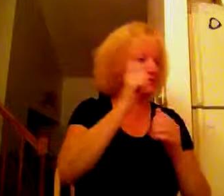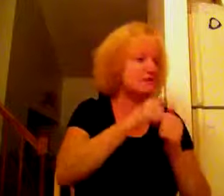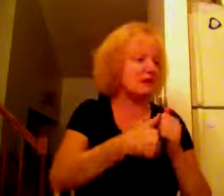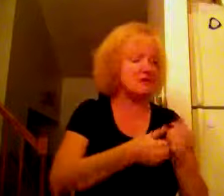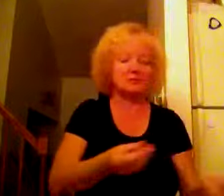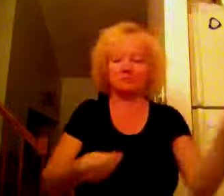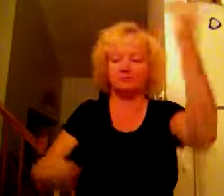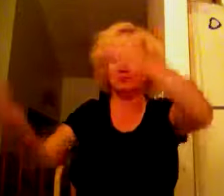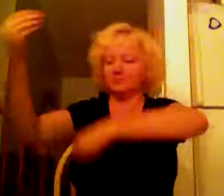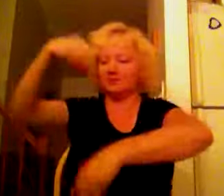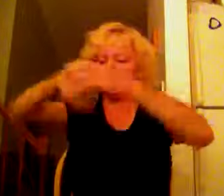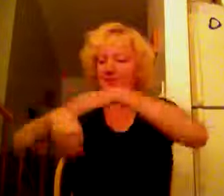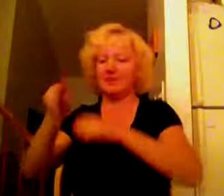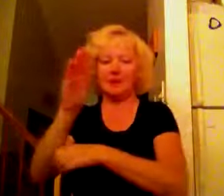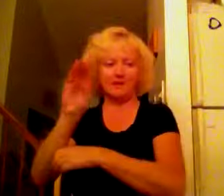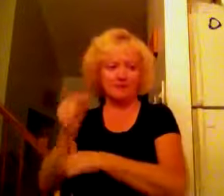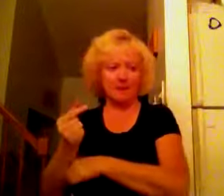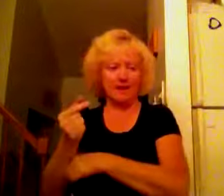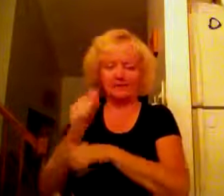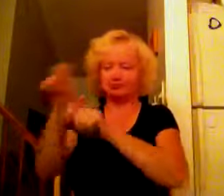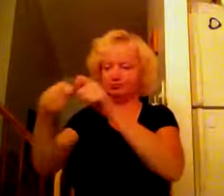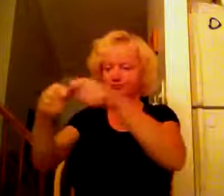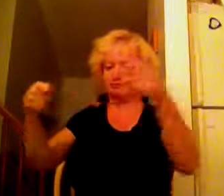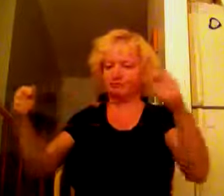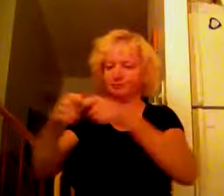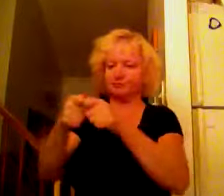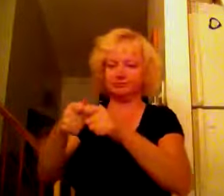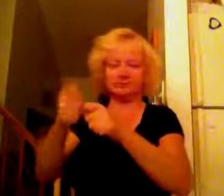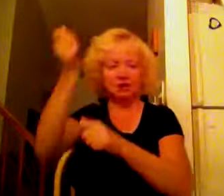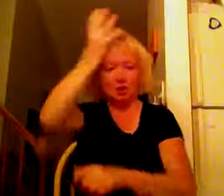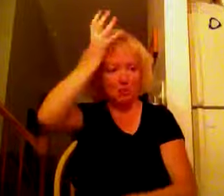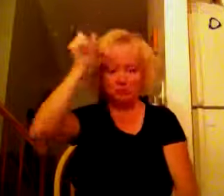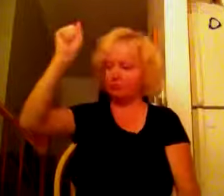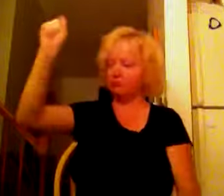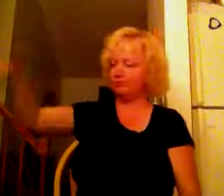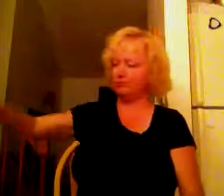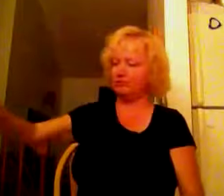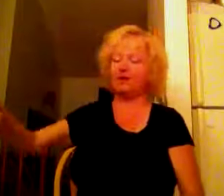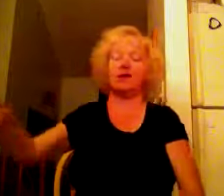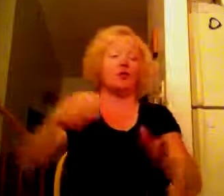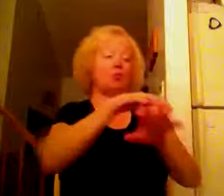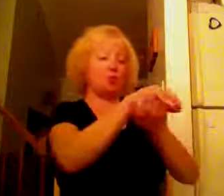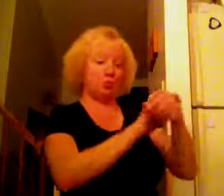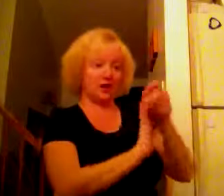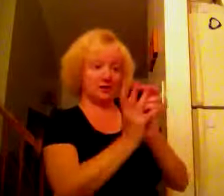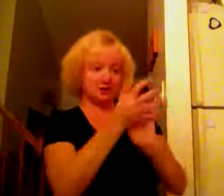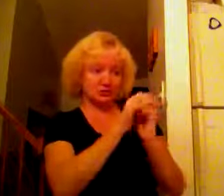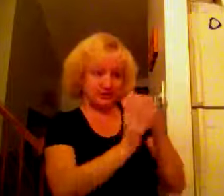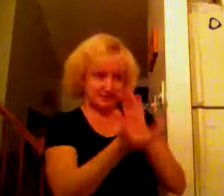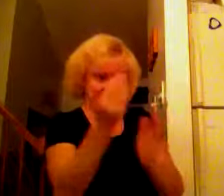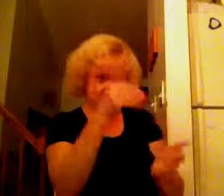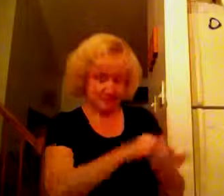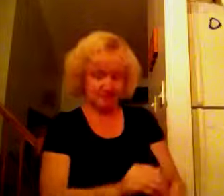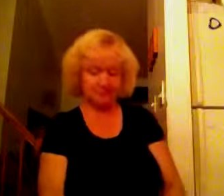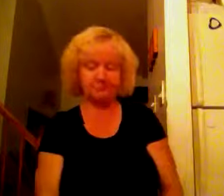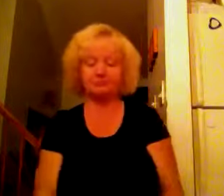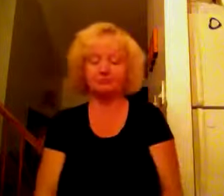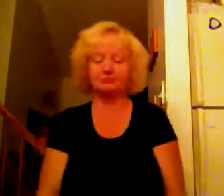closed. Dispose of the bag, then wash your hands again. And while it may be unlikely that you find a used condom where you